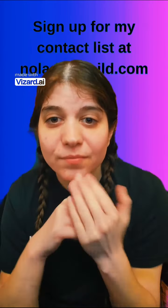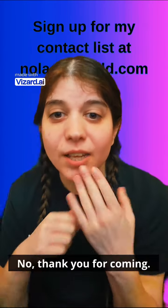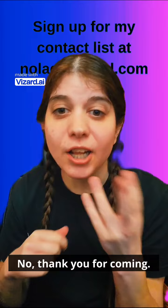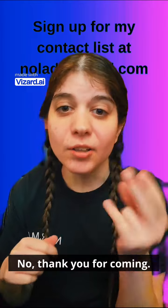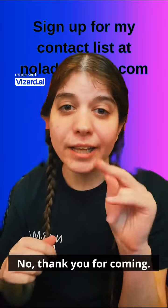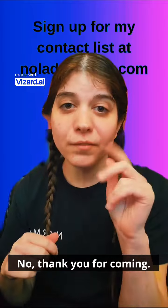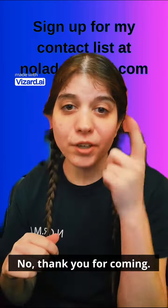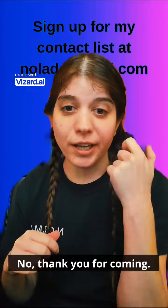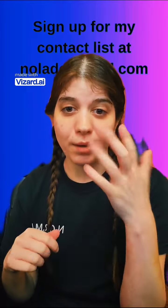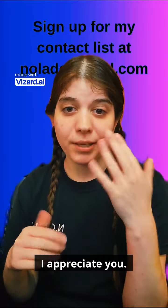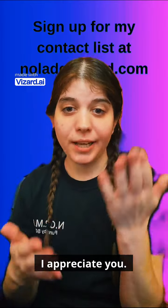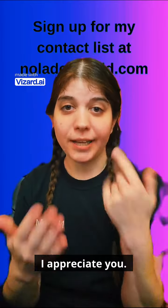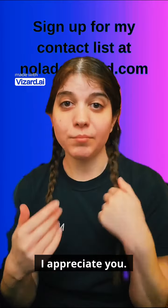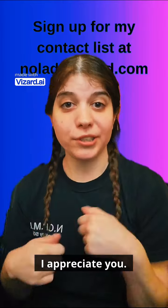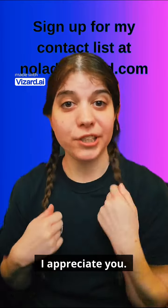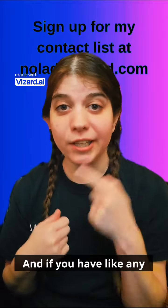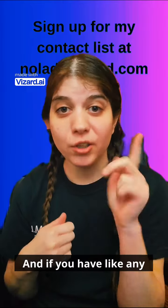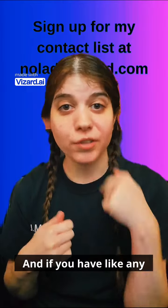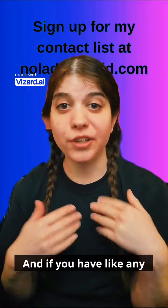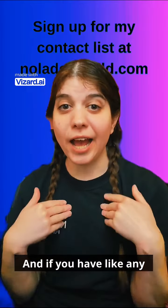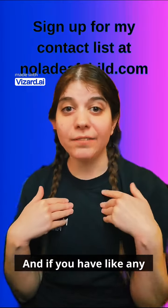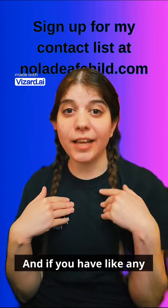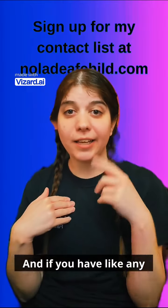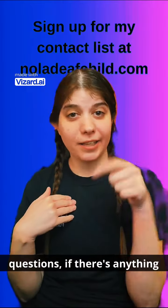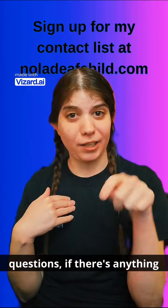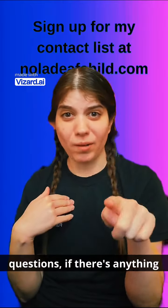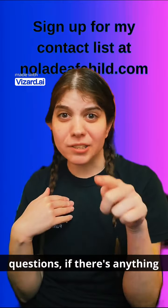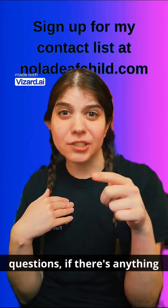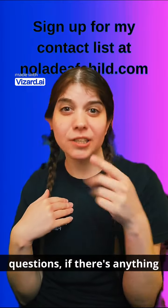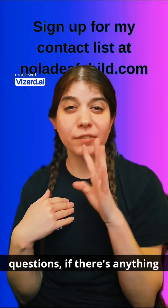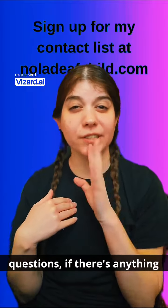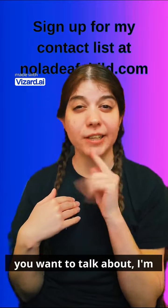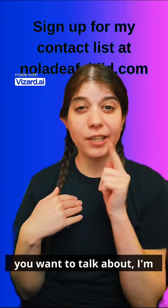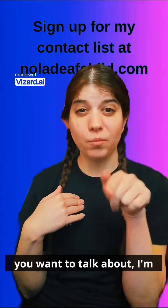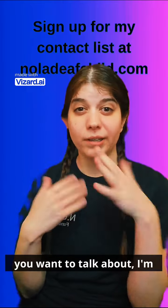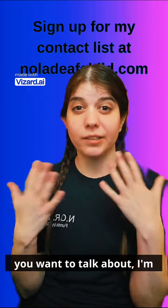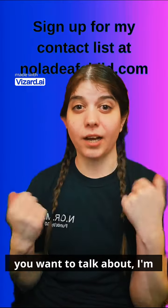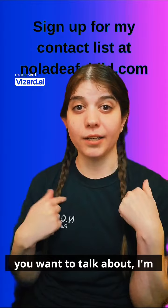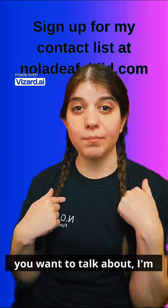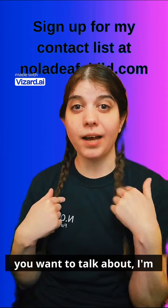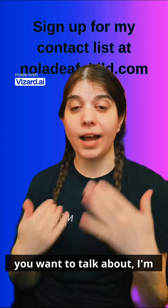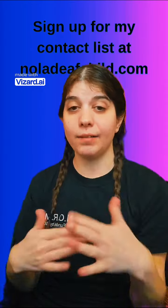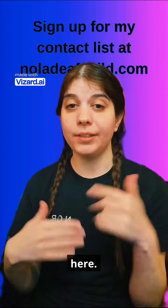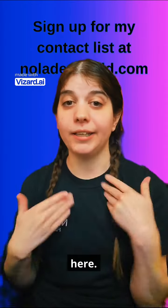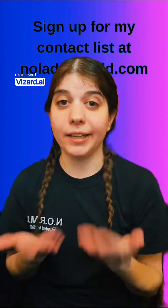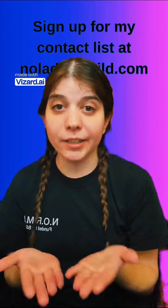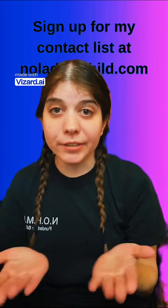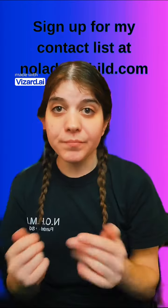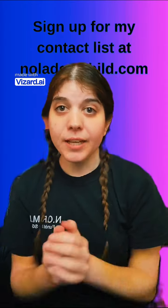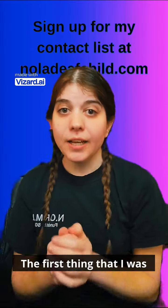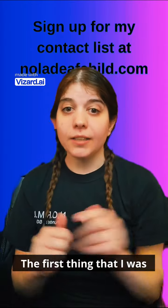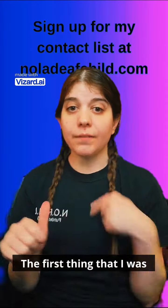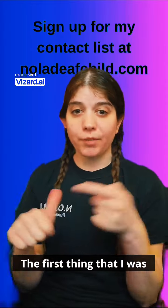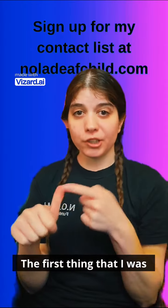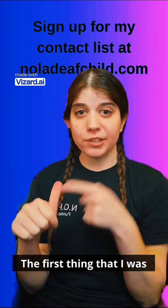No, thank you for coming. I appreciate you. And if you have any questions, if there's anything you want to talk about, I'm here. The first thing